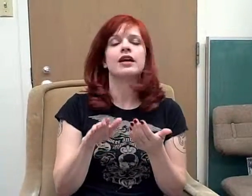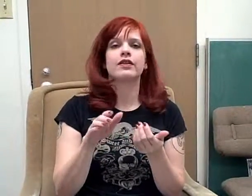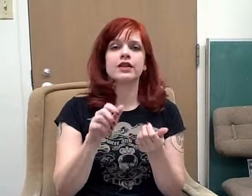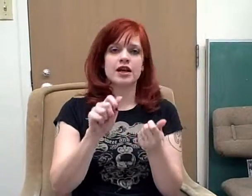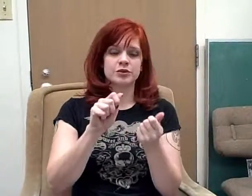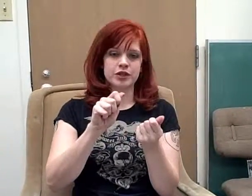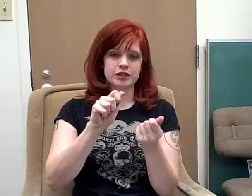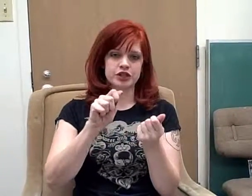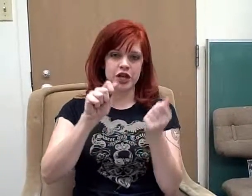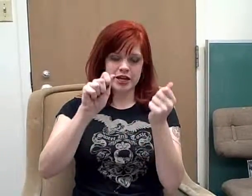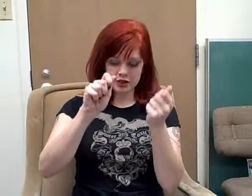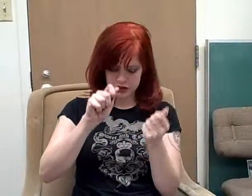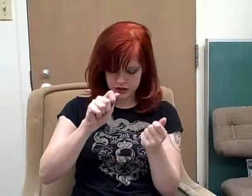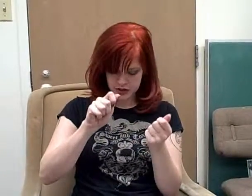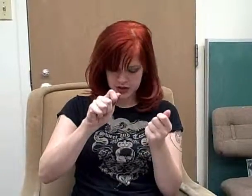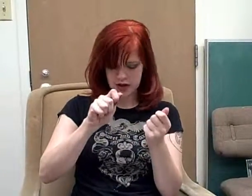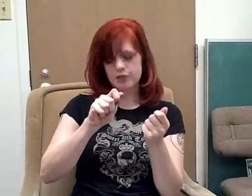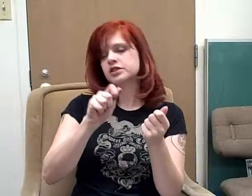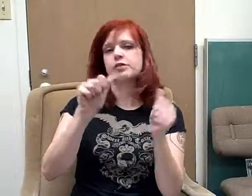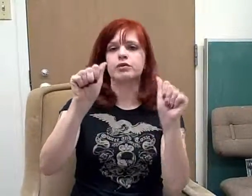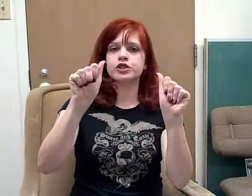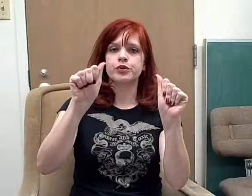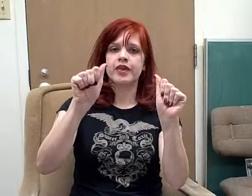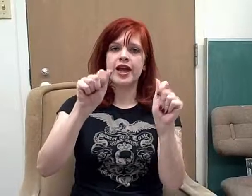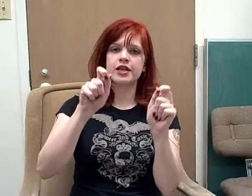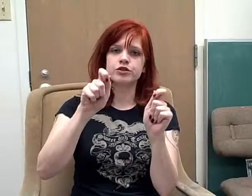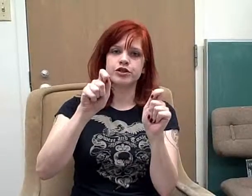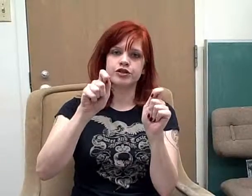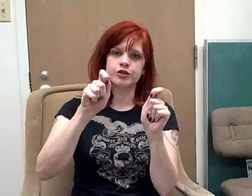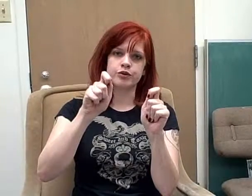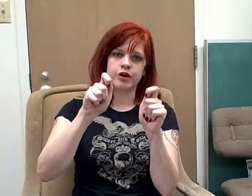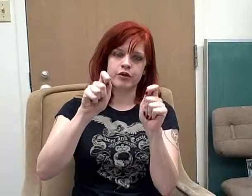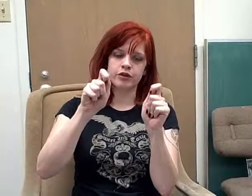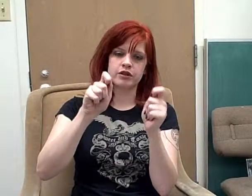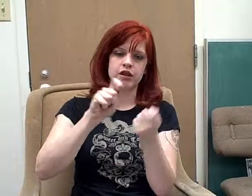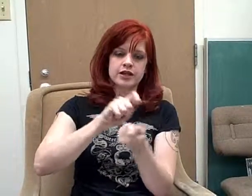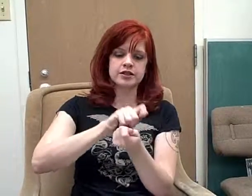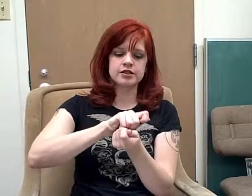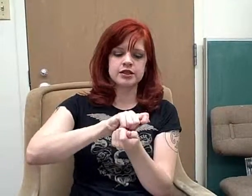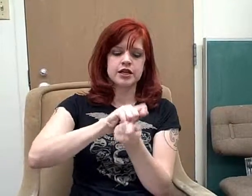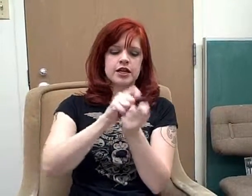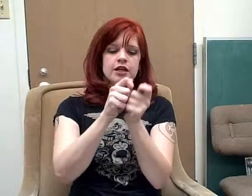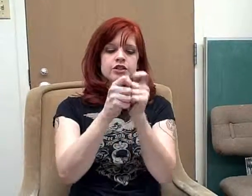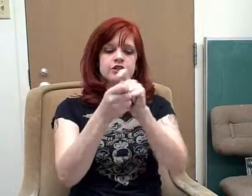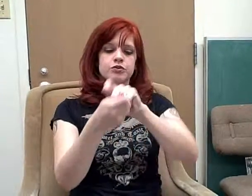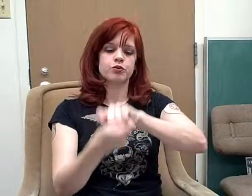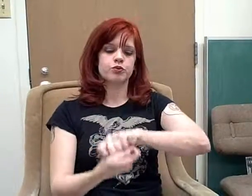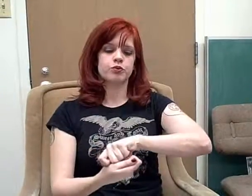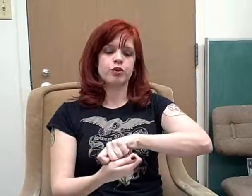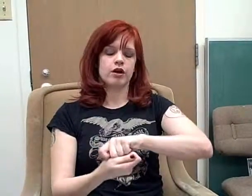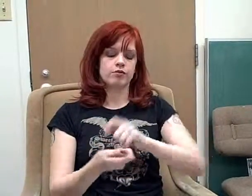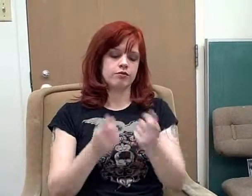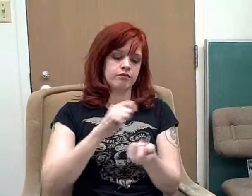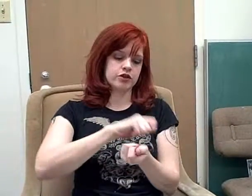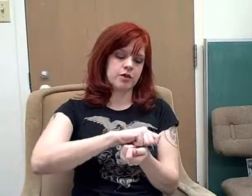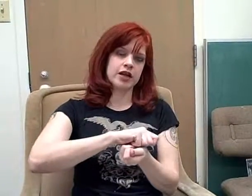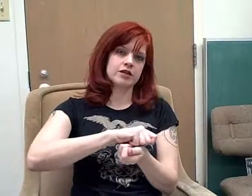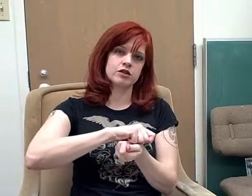And the last one is change. Some people do it with A's, or you can do with little X's, and just your dominant hand starts out